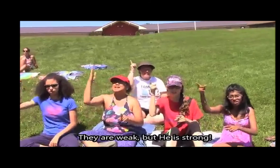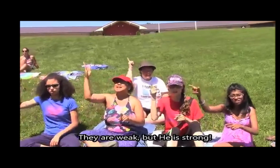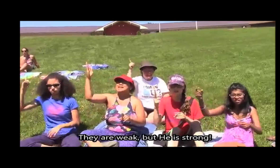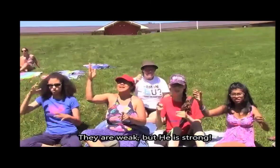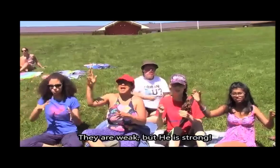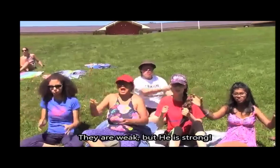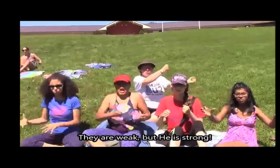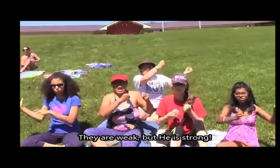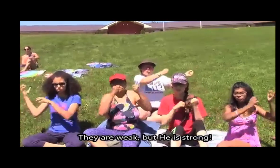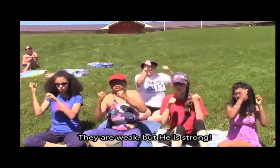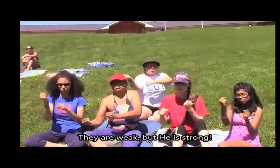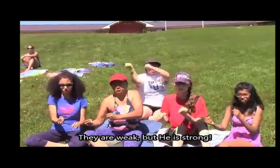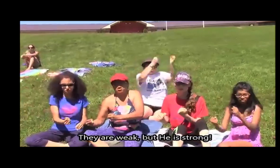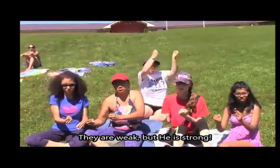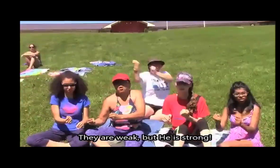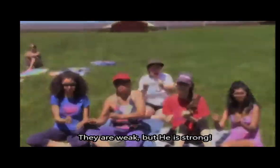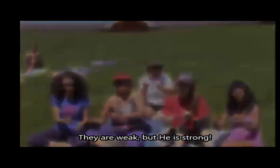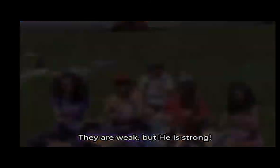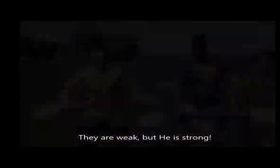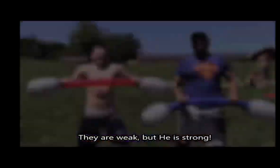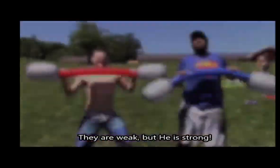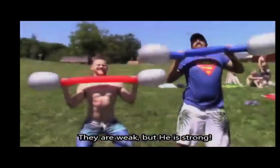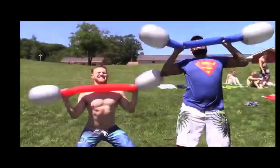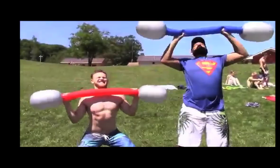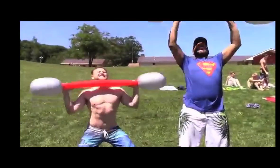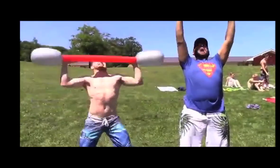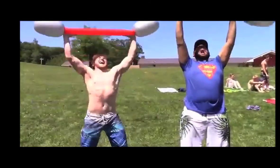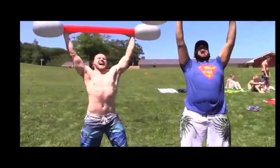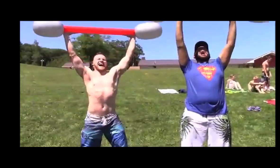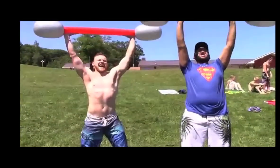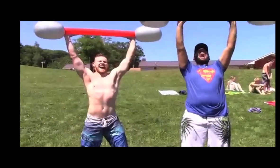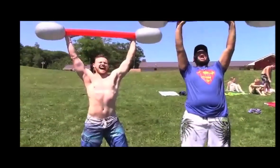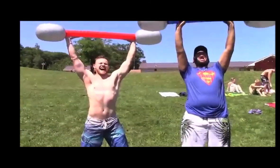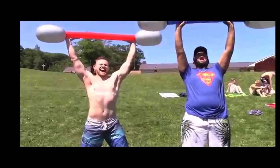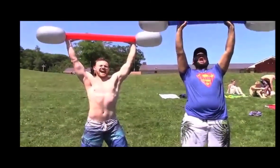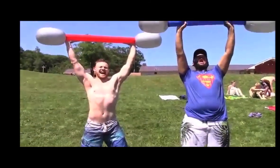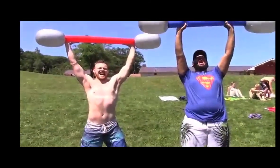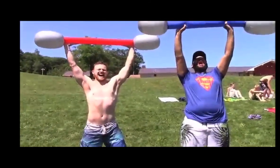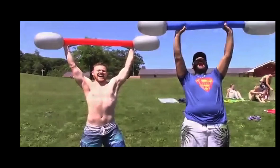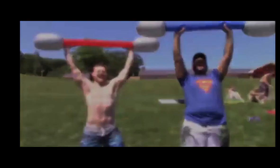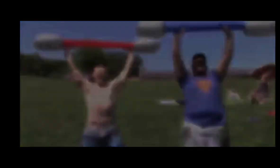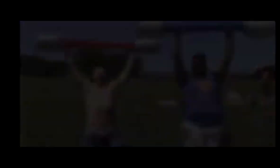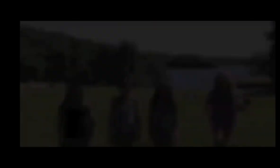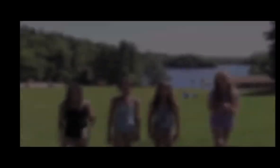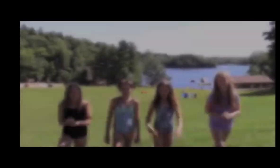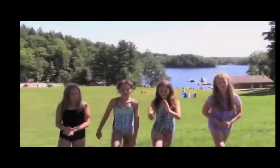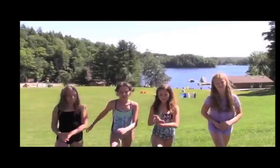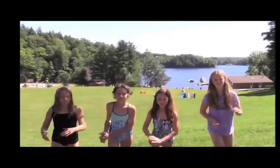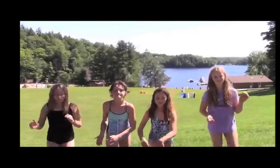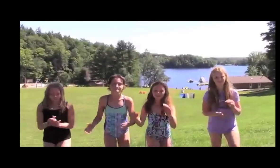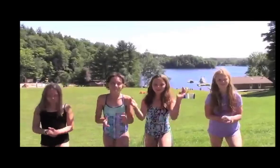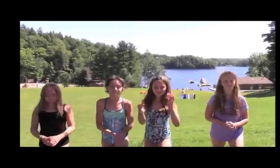Yes, Jesus loves me. Yes, Jesus loves me, for the Bible tells me